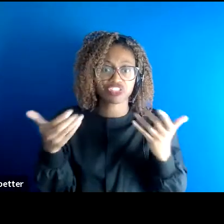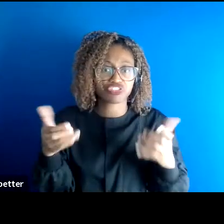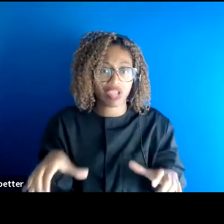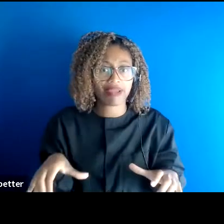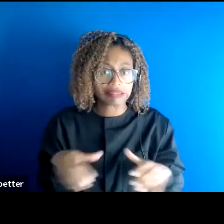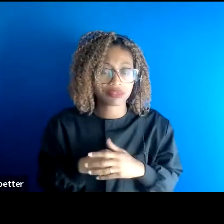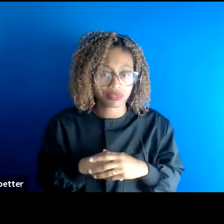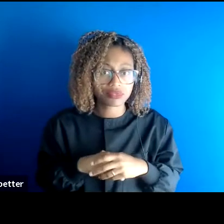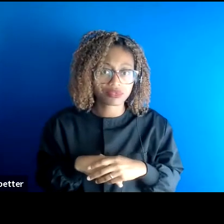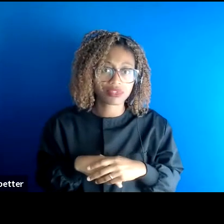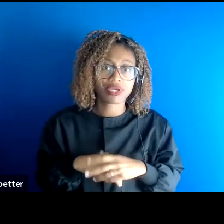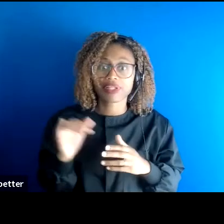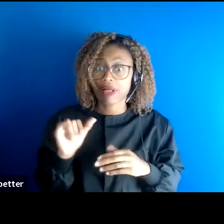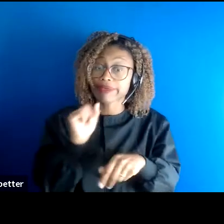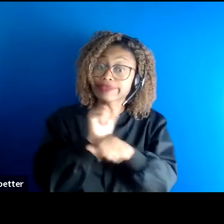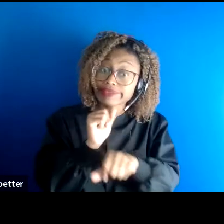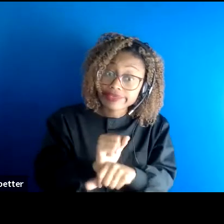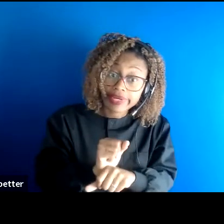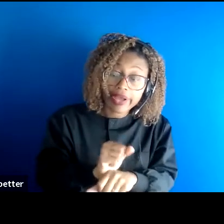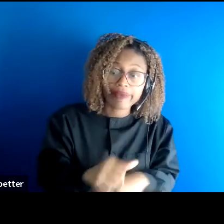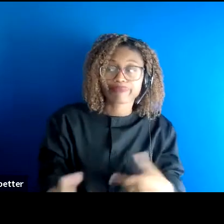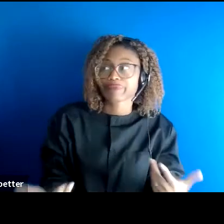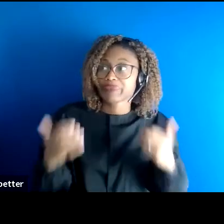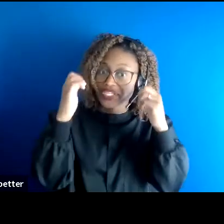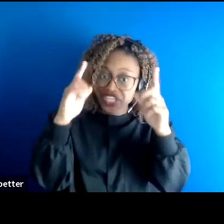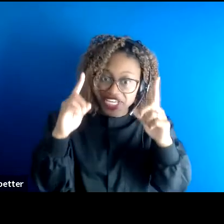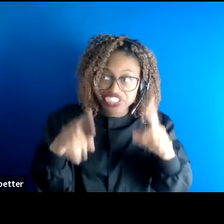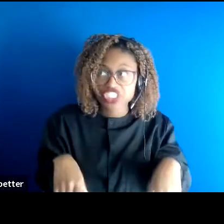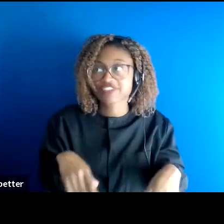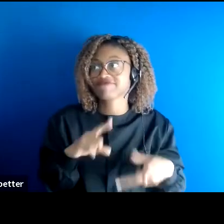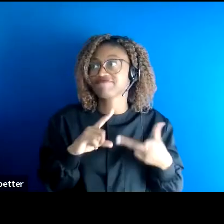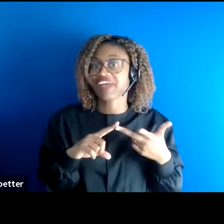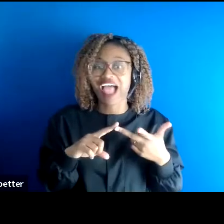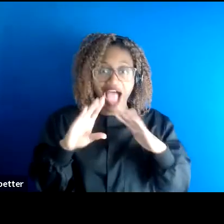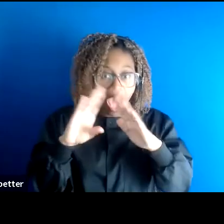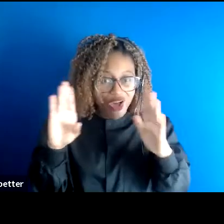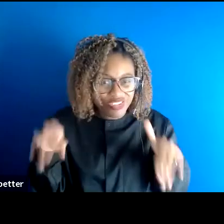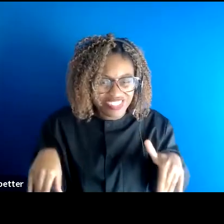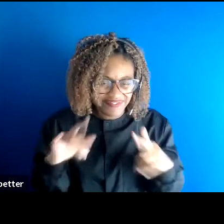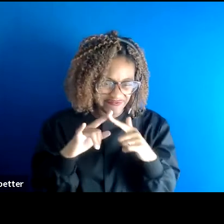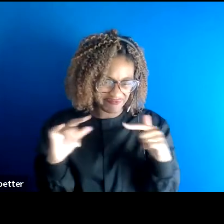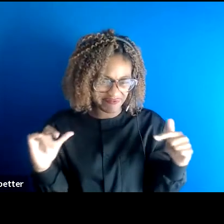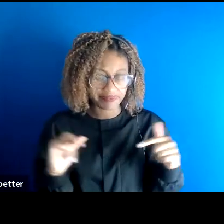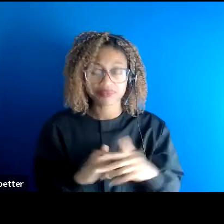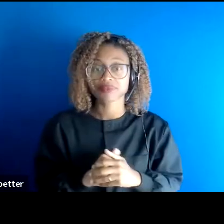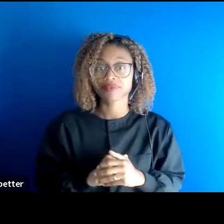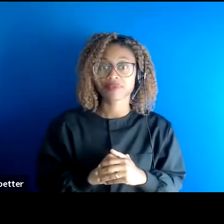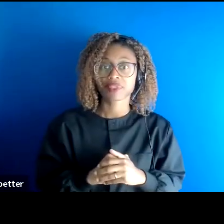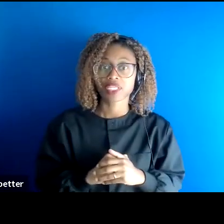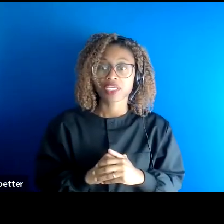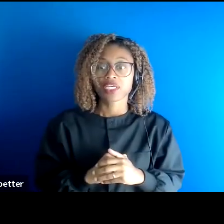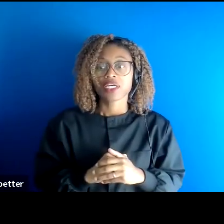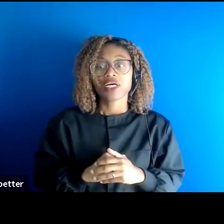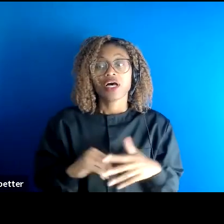at things like jobs, education, housing, things like that. It's very contentious in